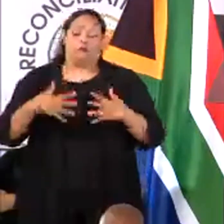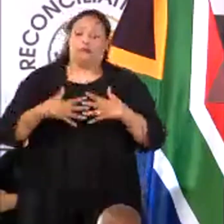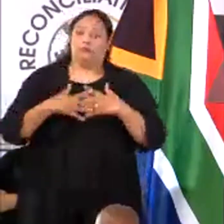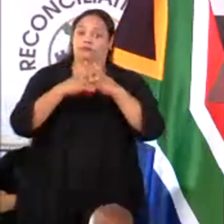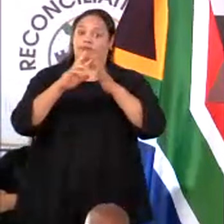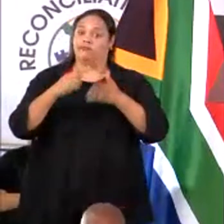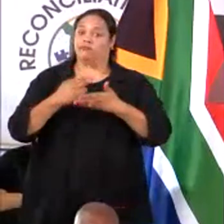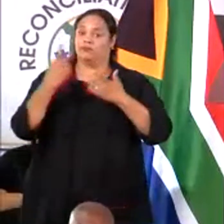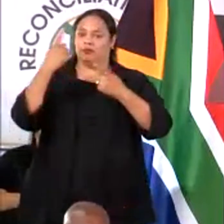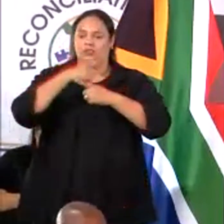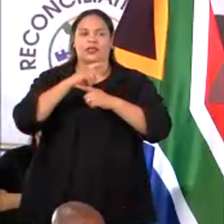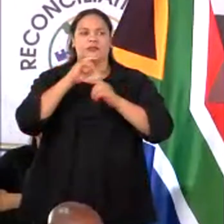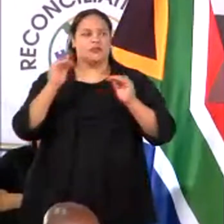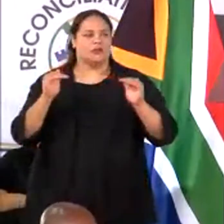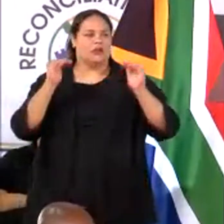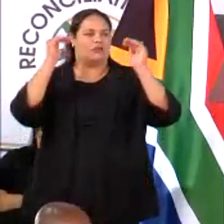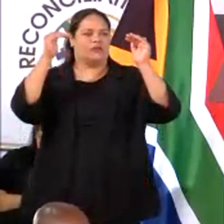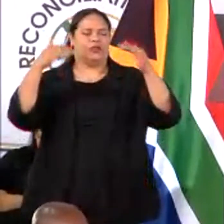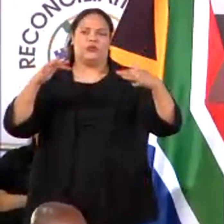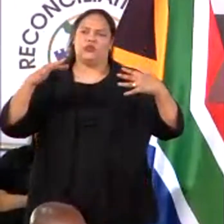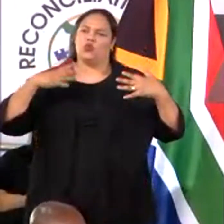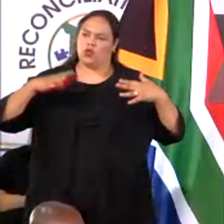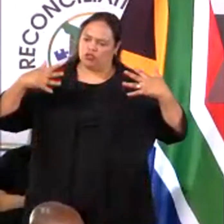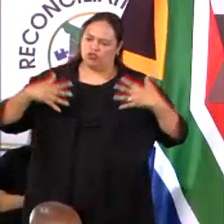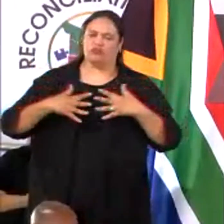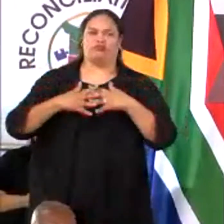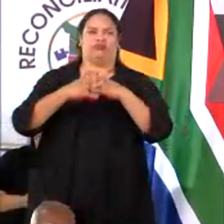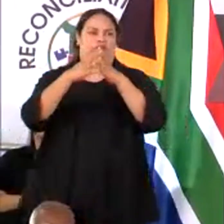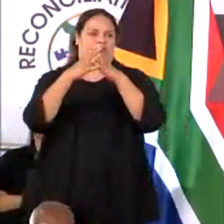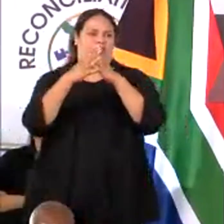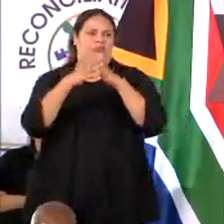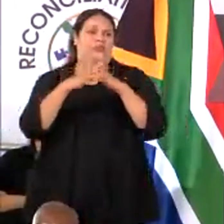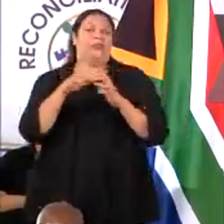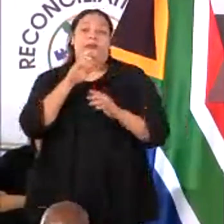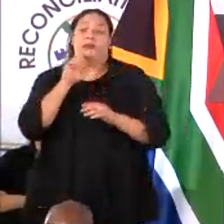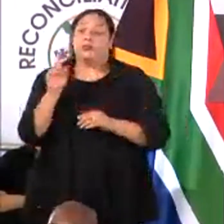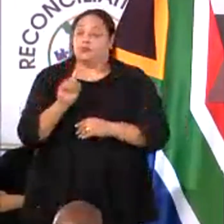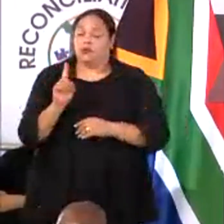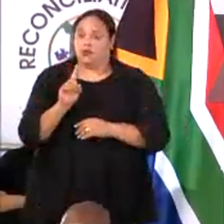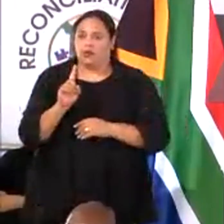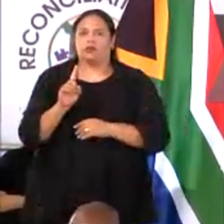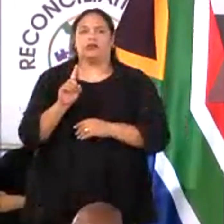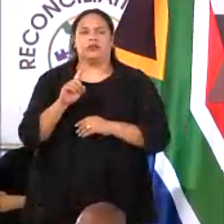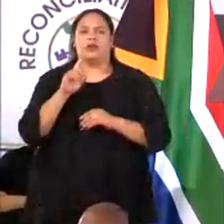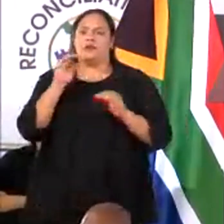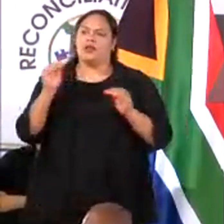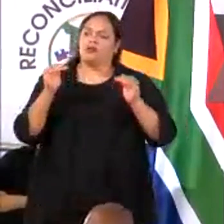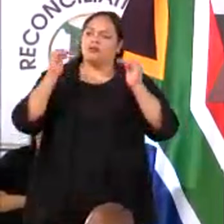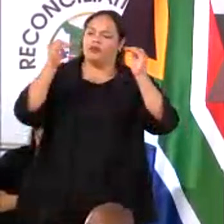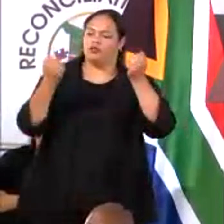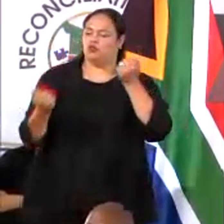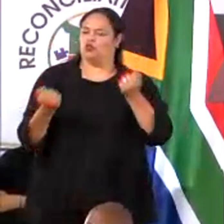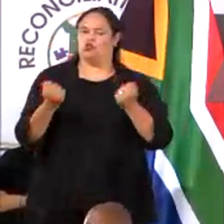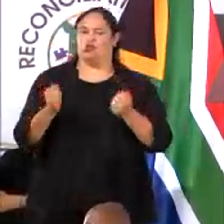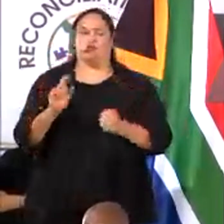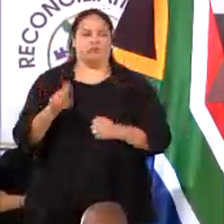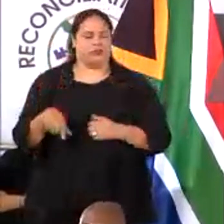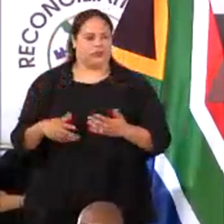Reconciliation is about advancing reconciliation. It's also about advancing